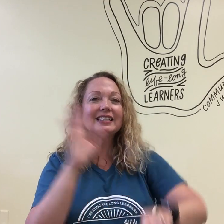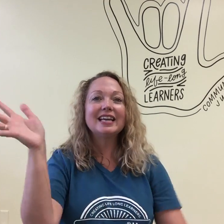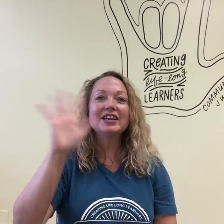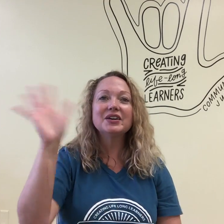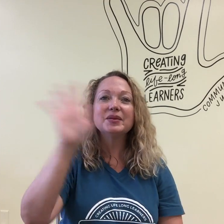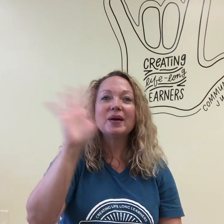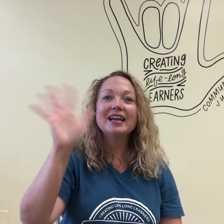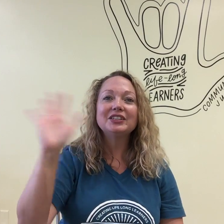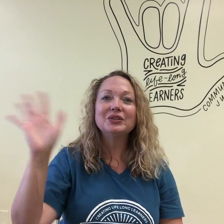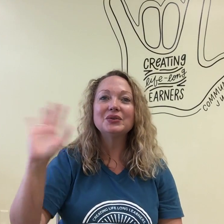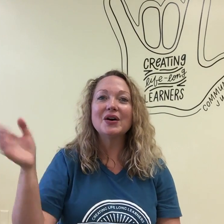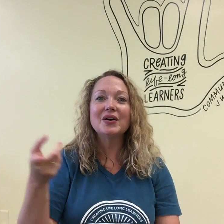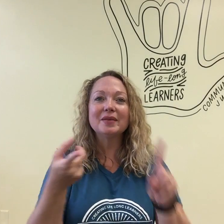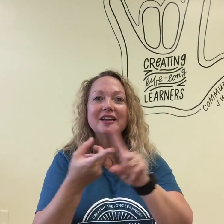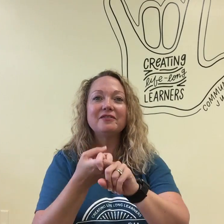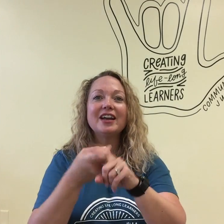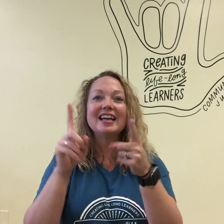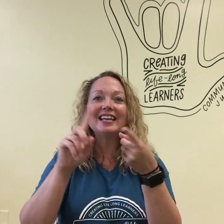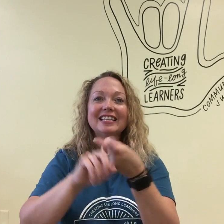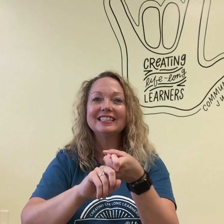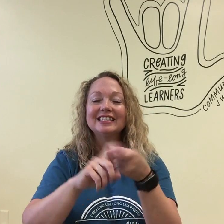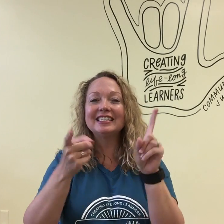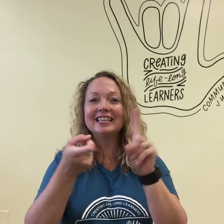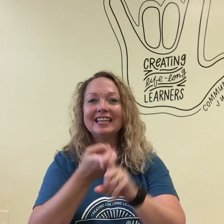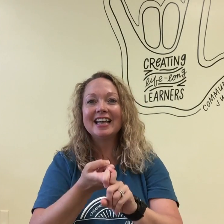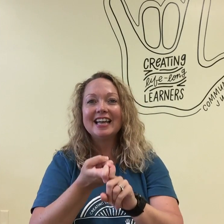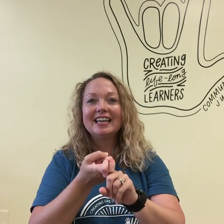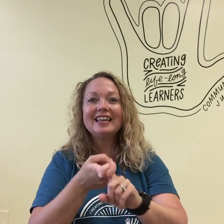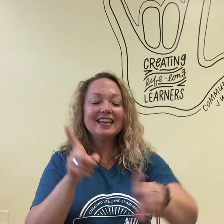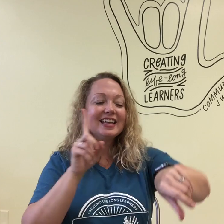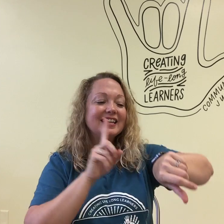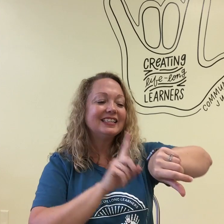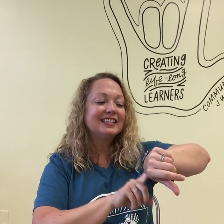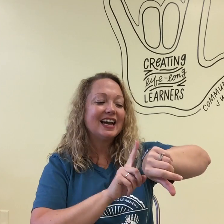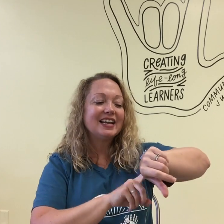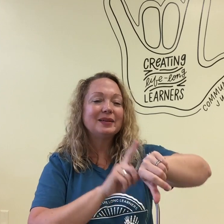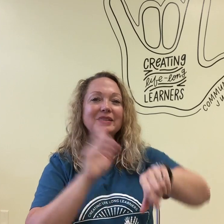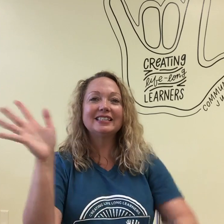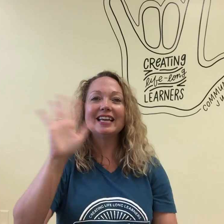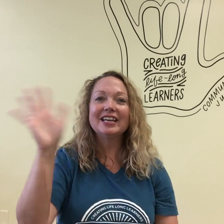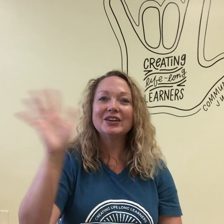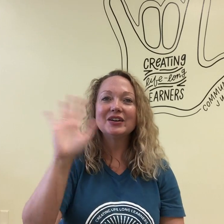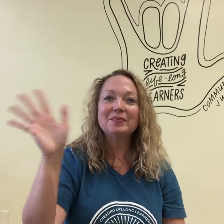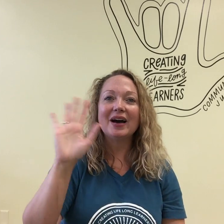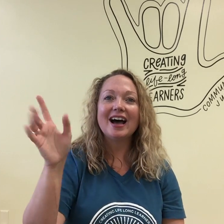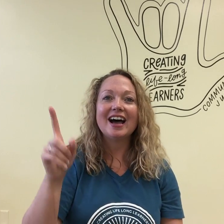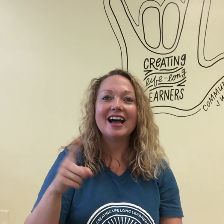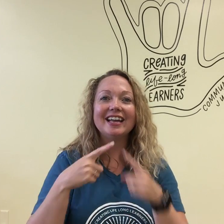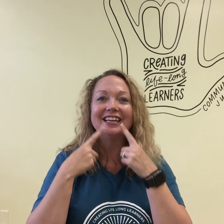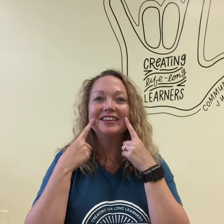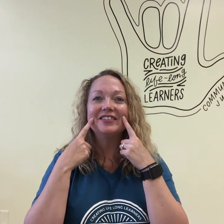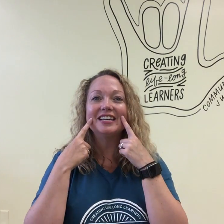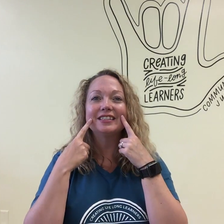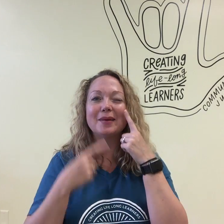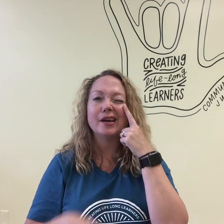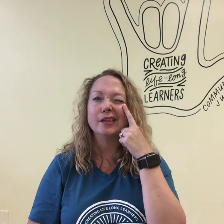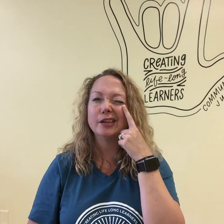say goodbye to all my friends. It is time to say goodbye. Give a smile and